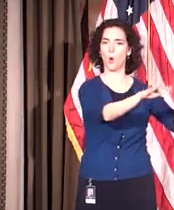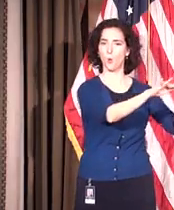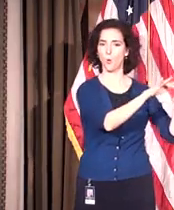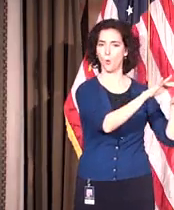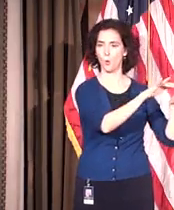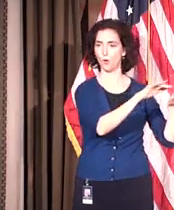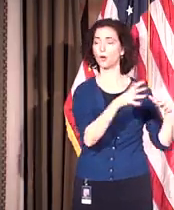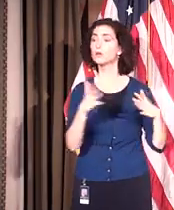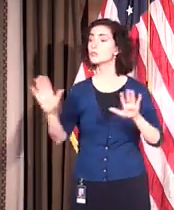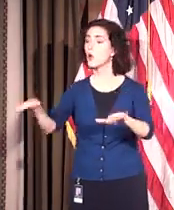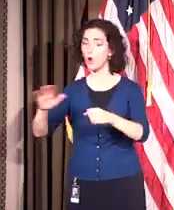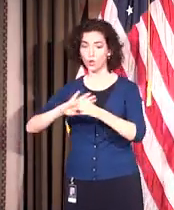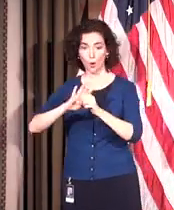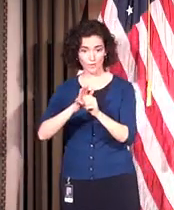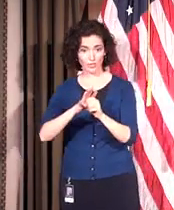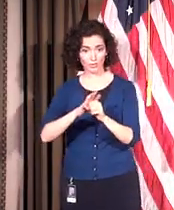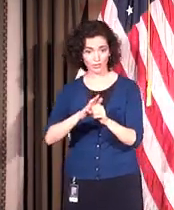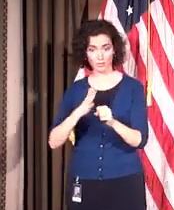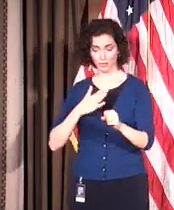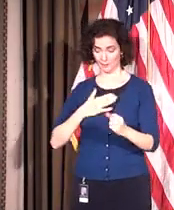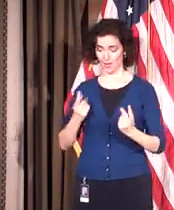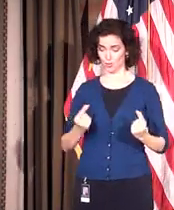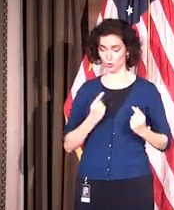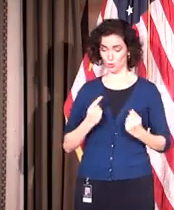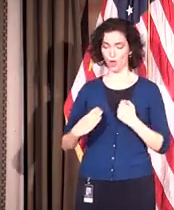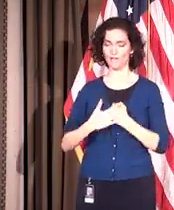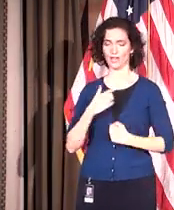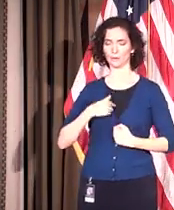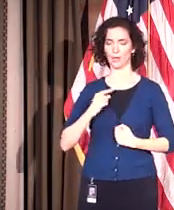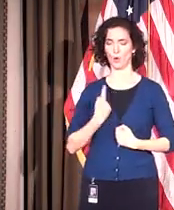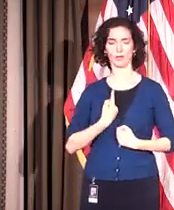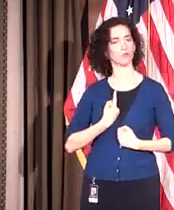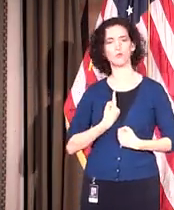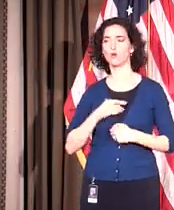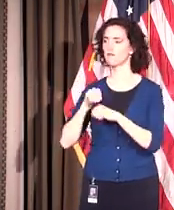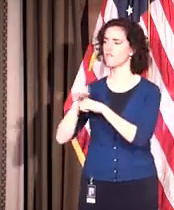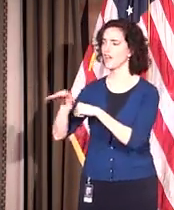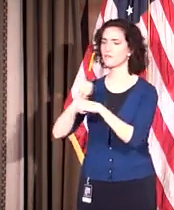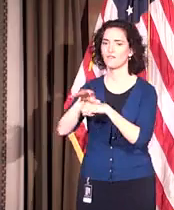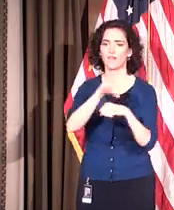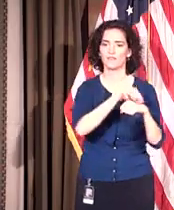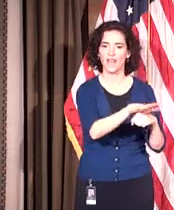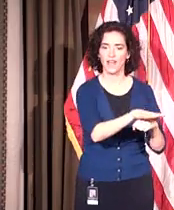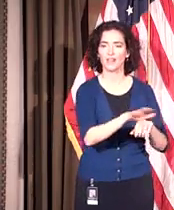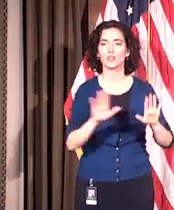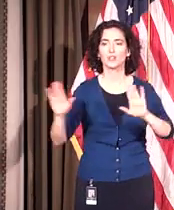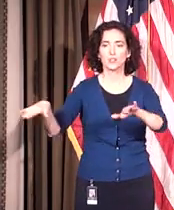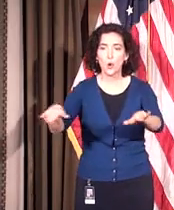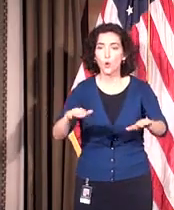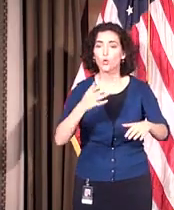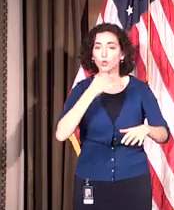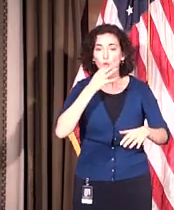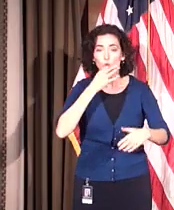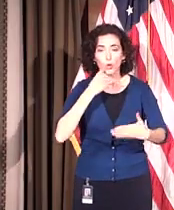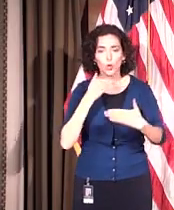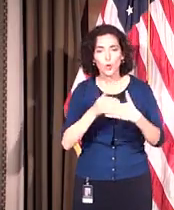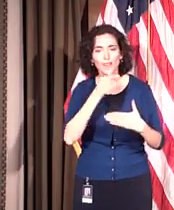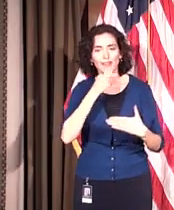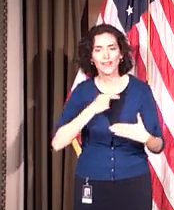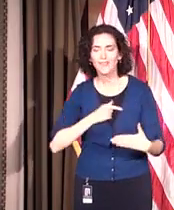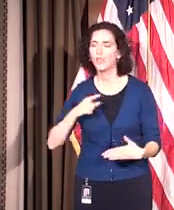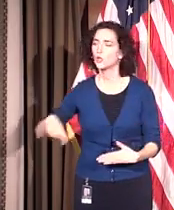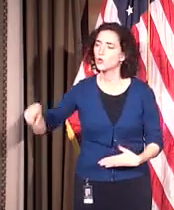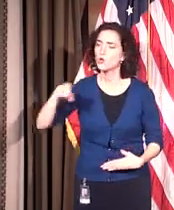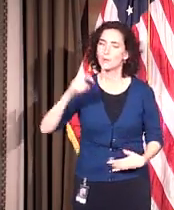affects somebody else, whether you realize it or not. And as we look forward to Thanksgiving, I need people to really be thinking about